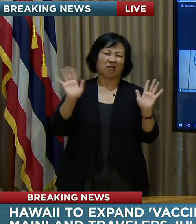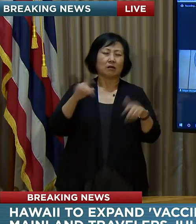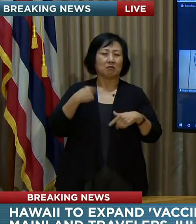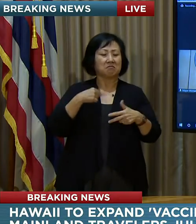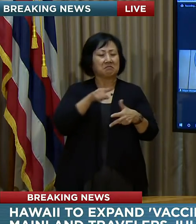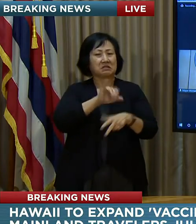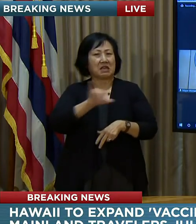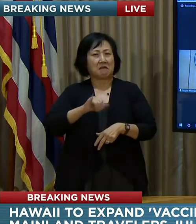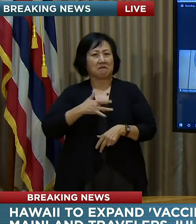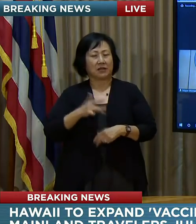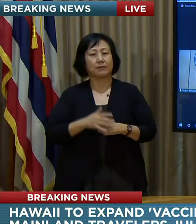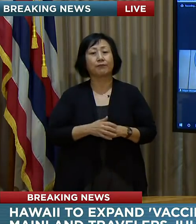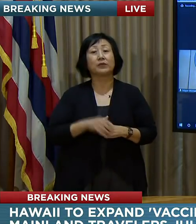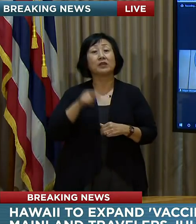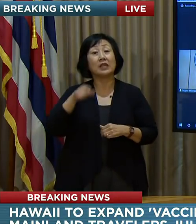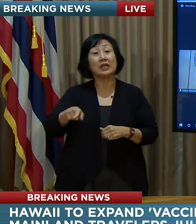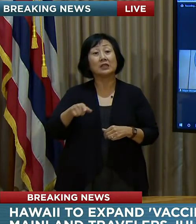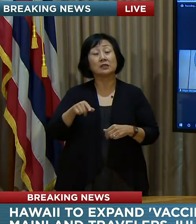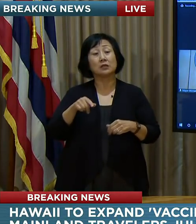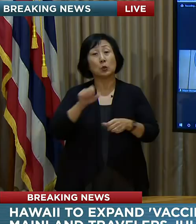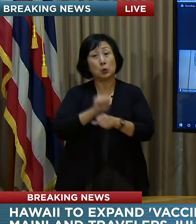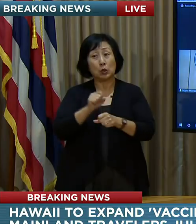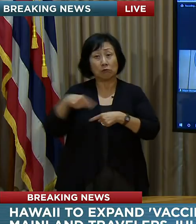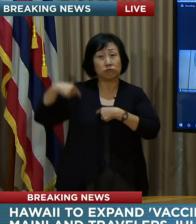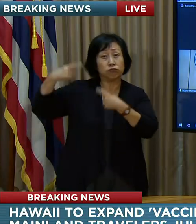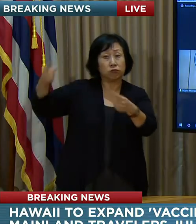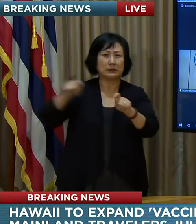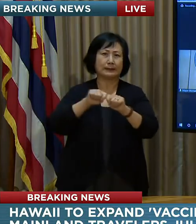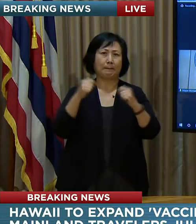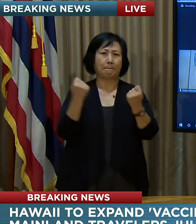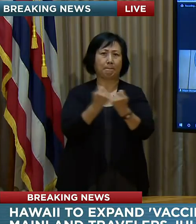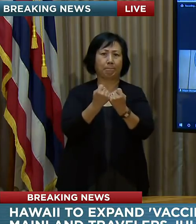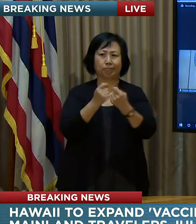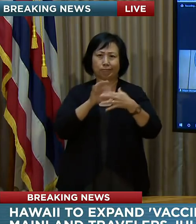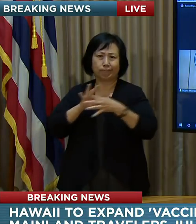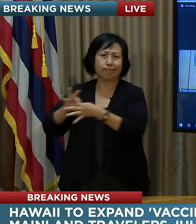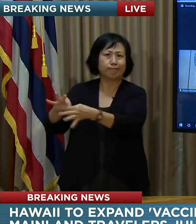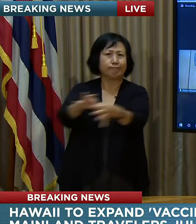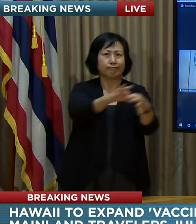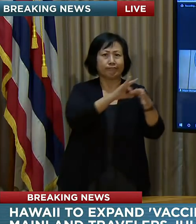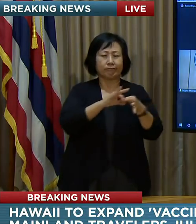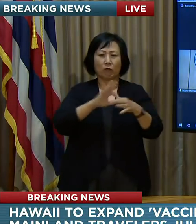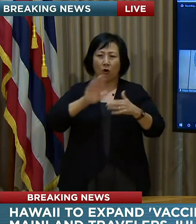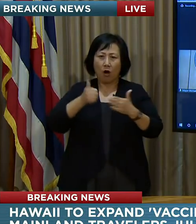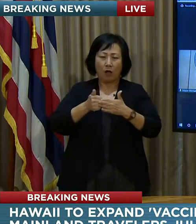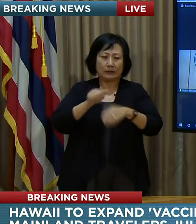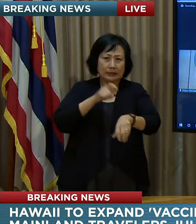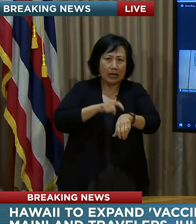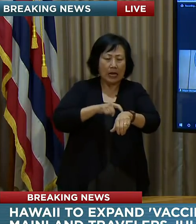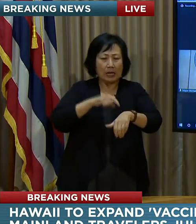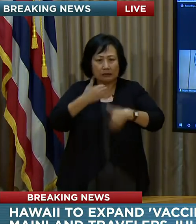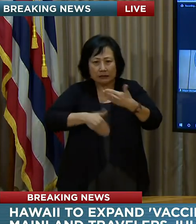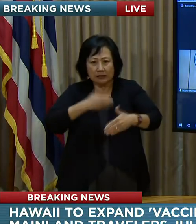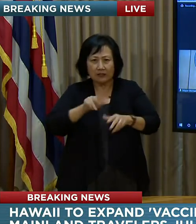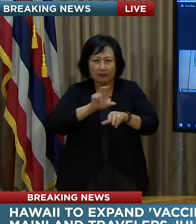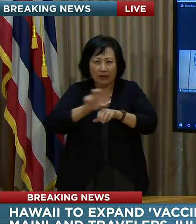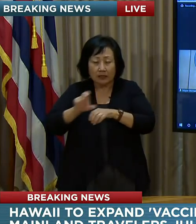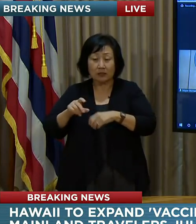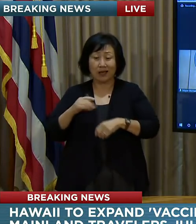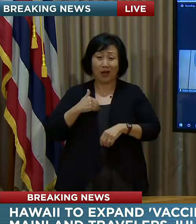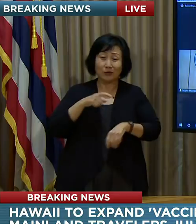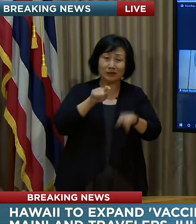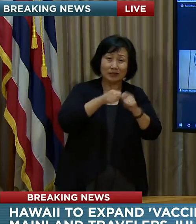this has been a great team effort, and all of us have put in a lot of time. Our teams on our islands, our groups,